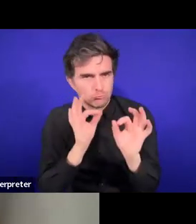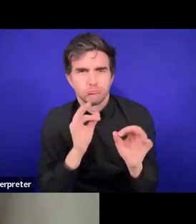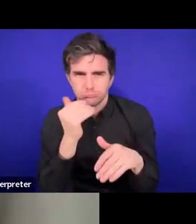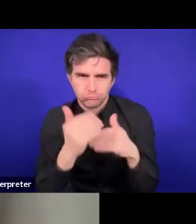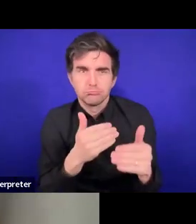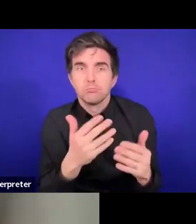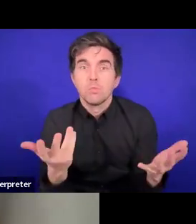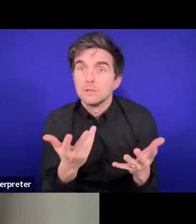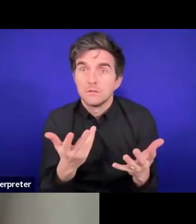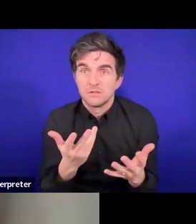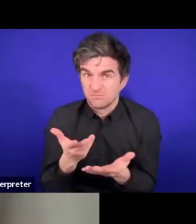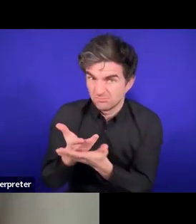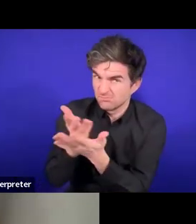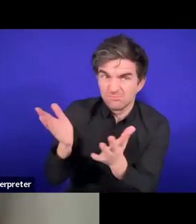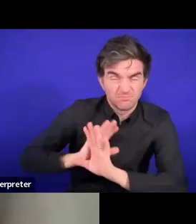focusing on,